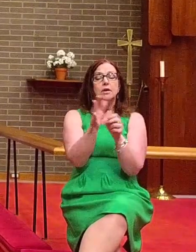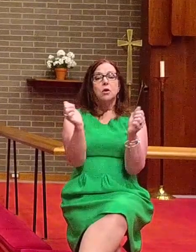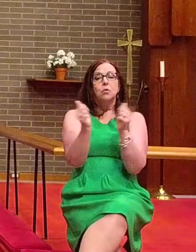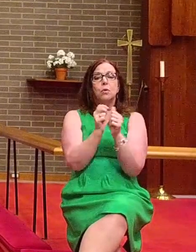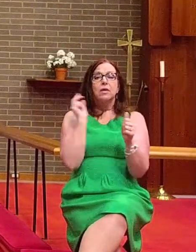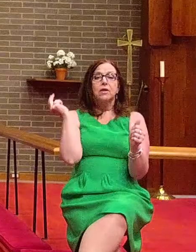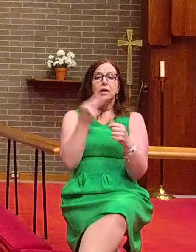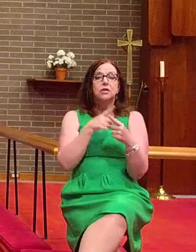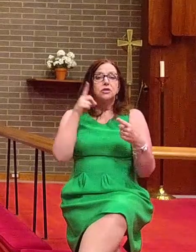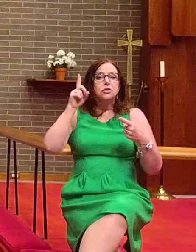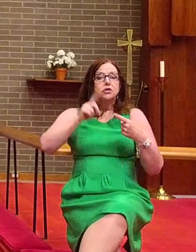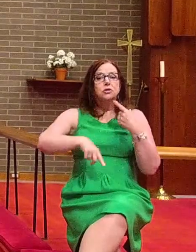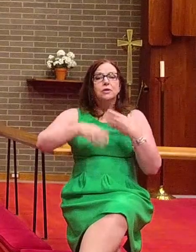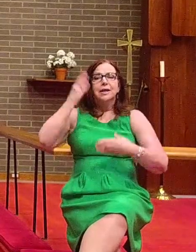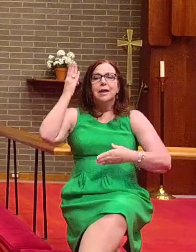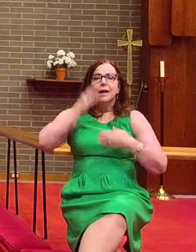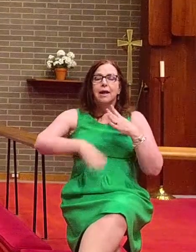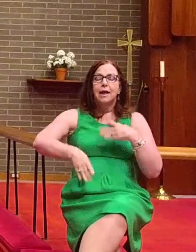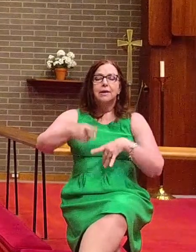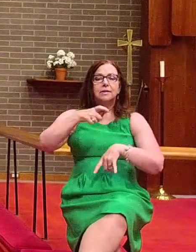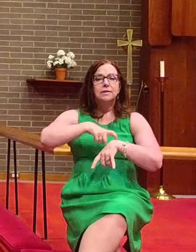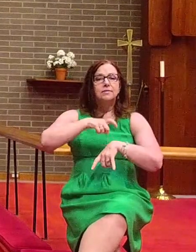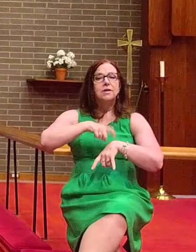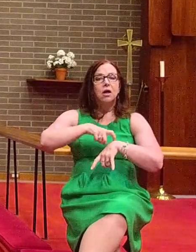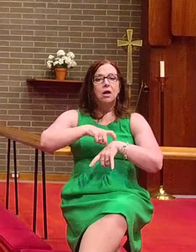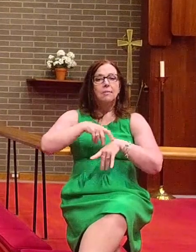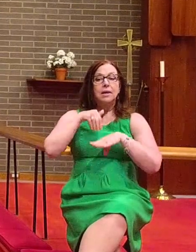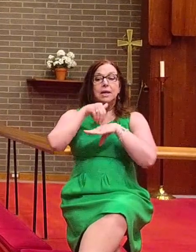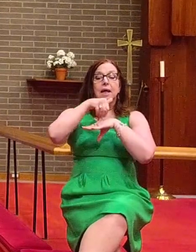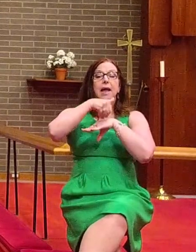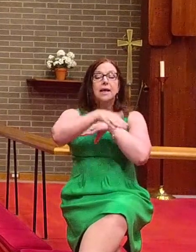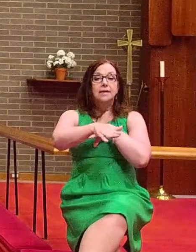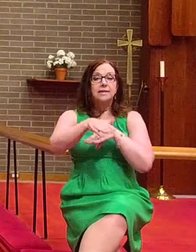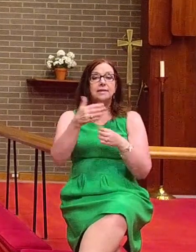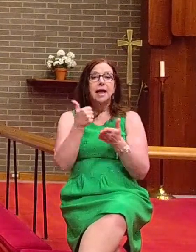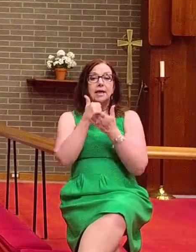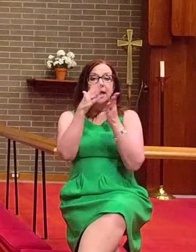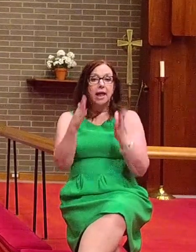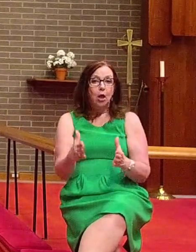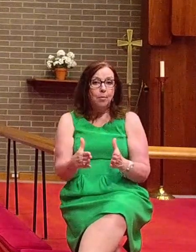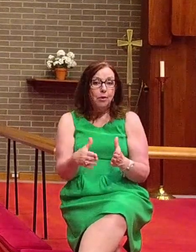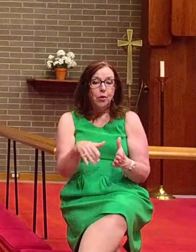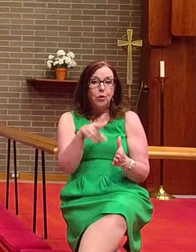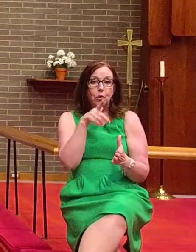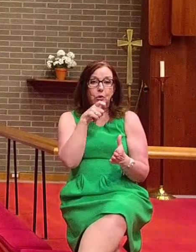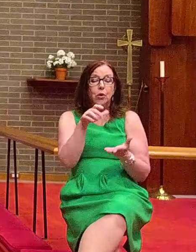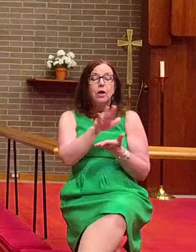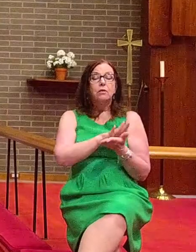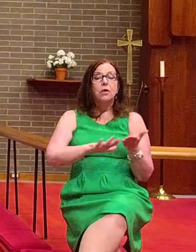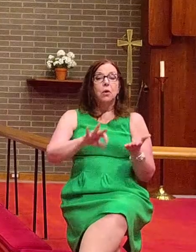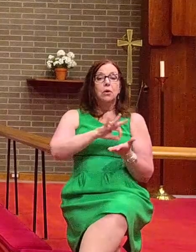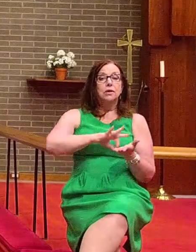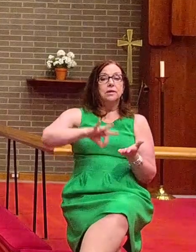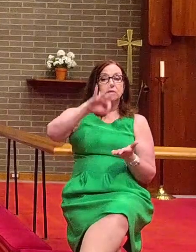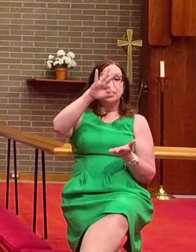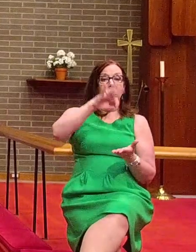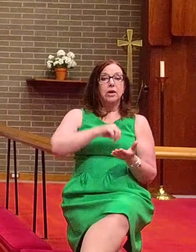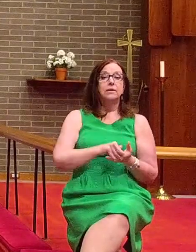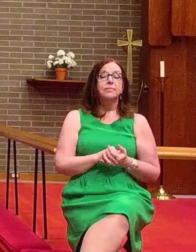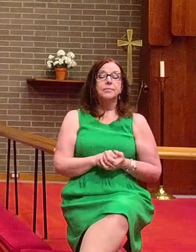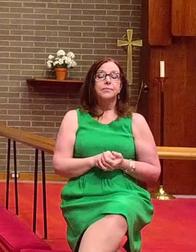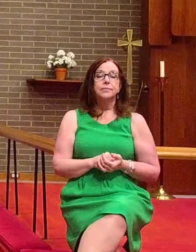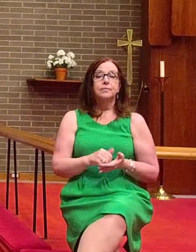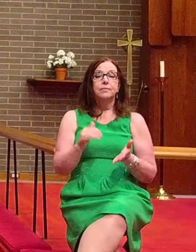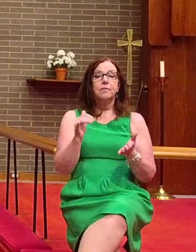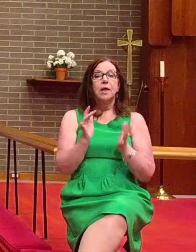very end of the age, to send a helper, namely the Holy Spirit, and